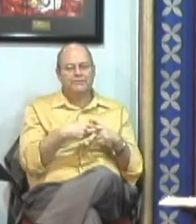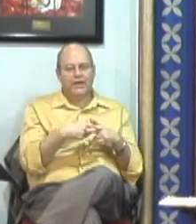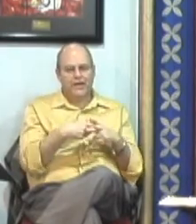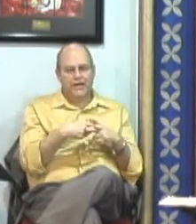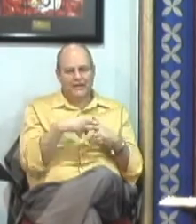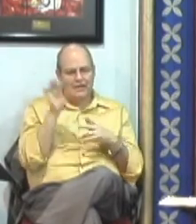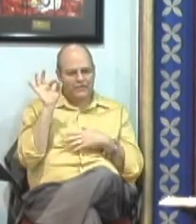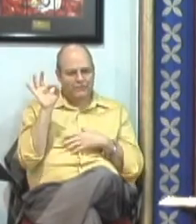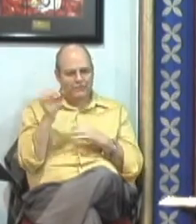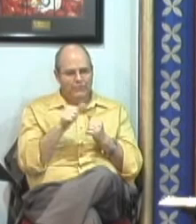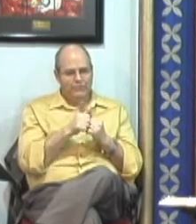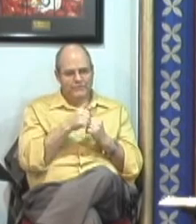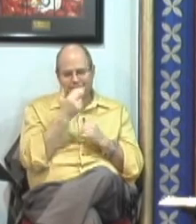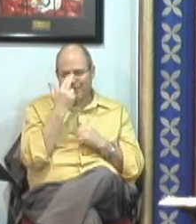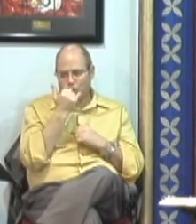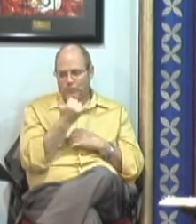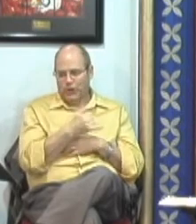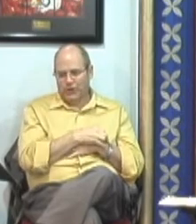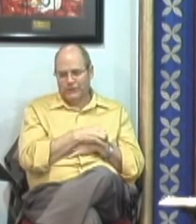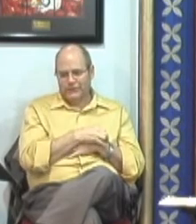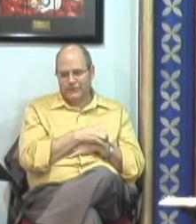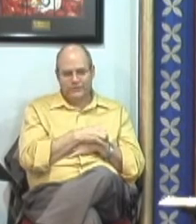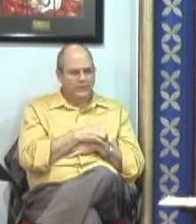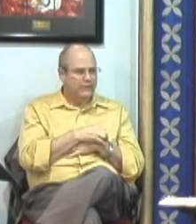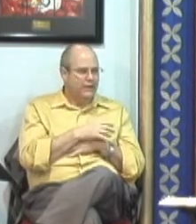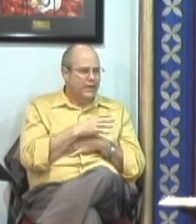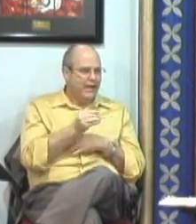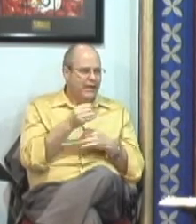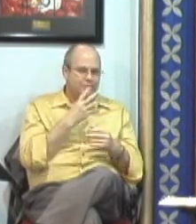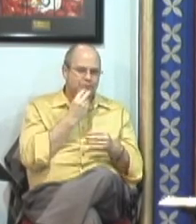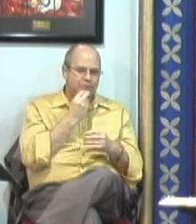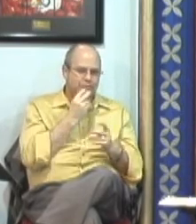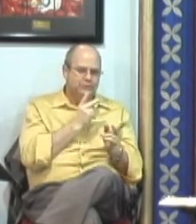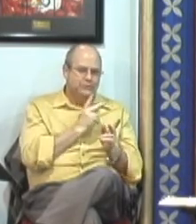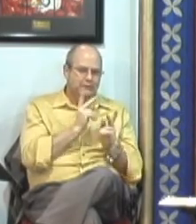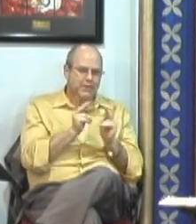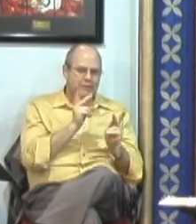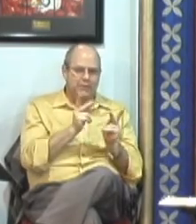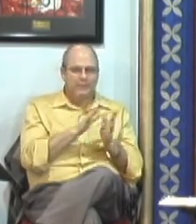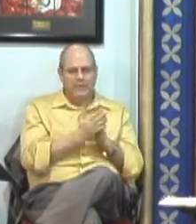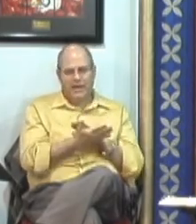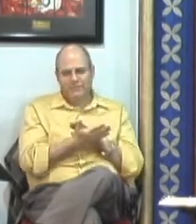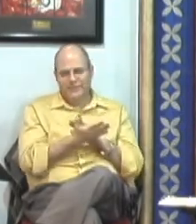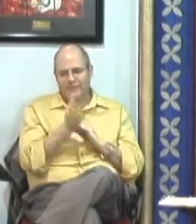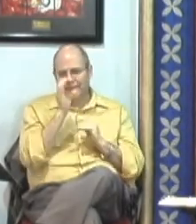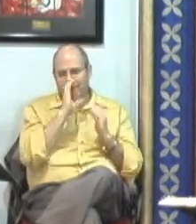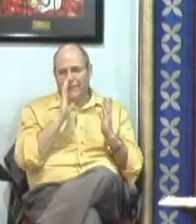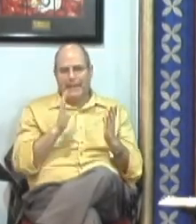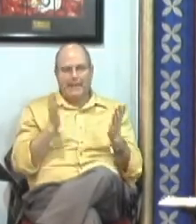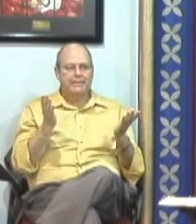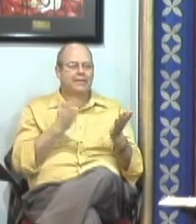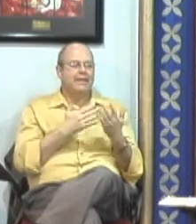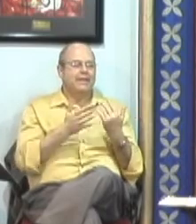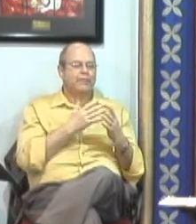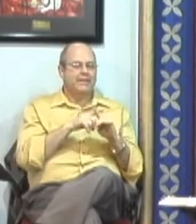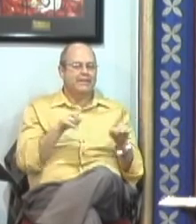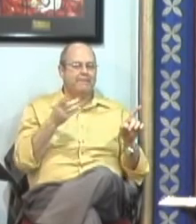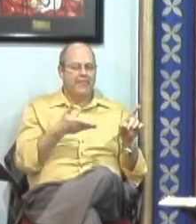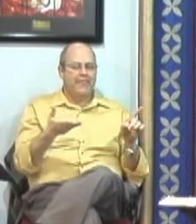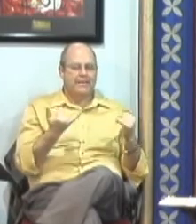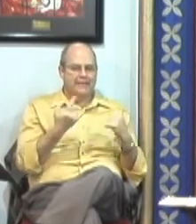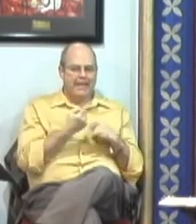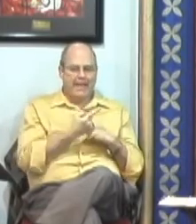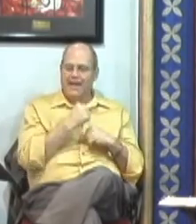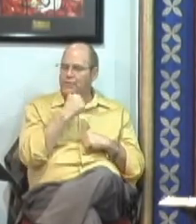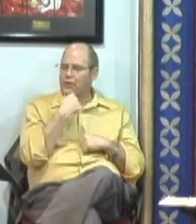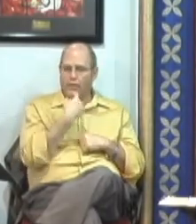out their sermons with some humor, you know. And Jewish people learn to be comedians. So I got something really different for you today. I'm